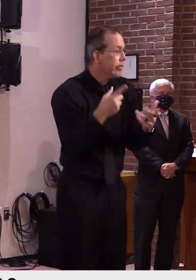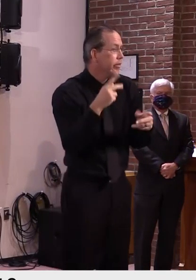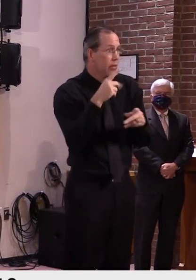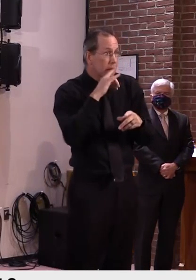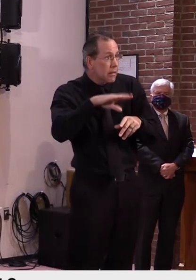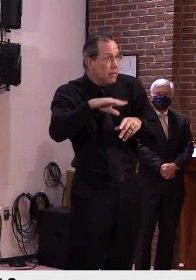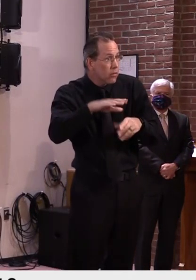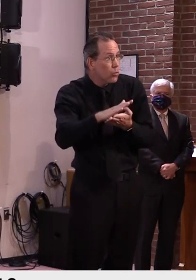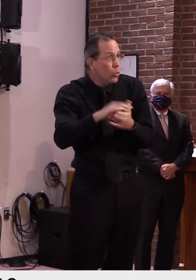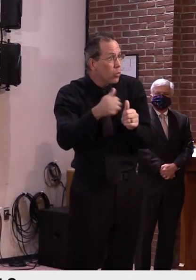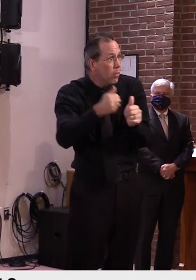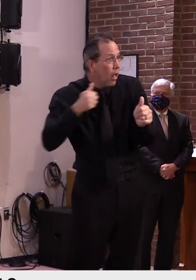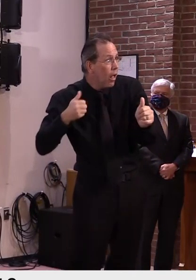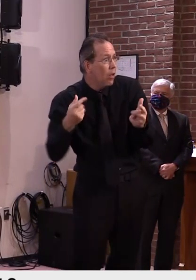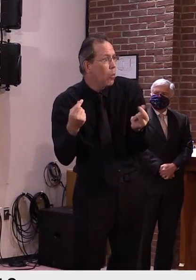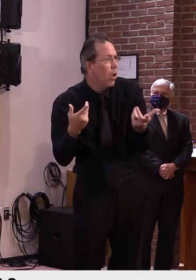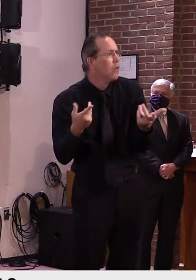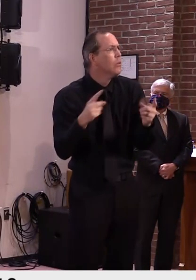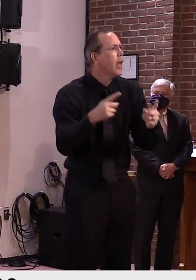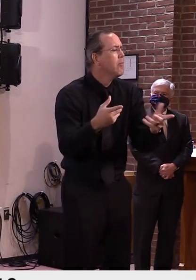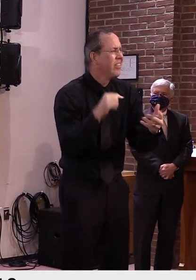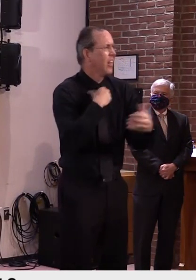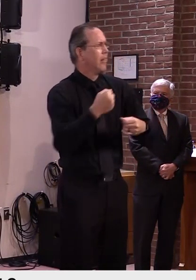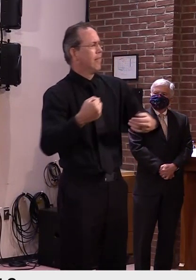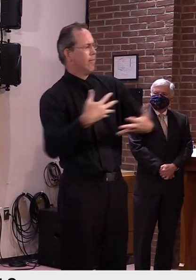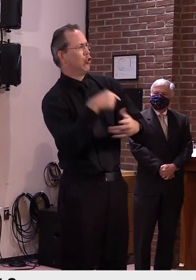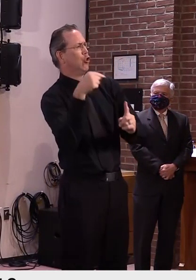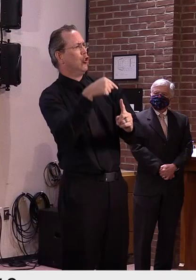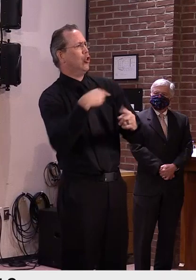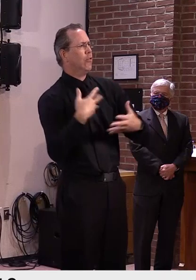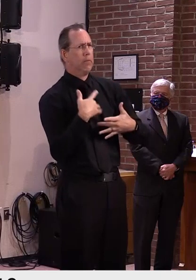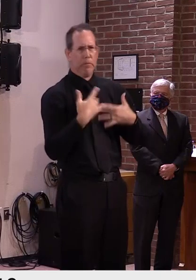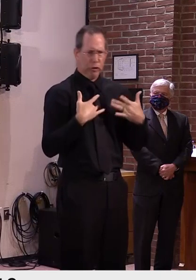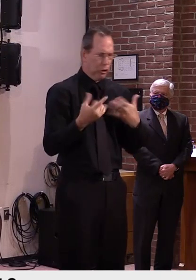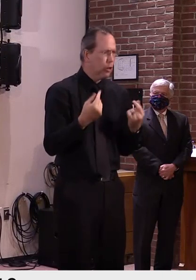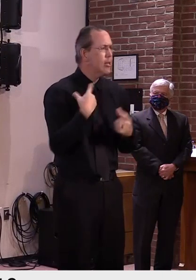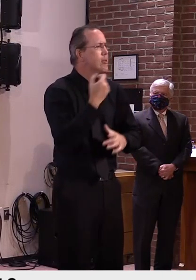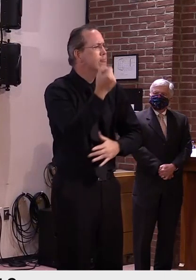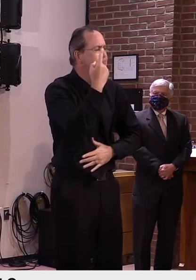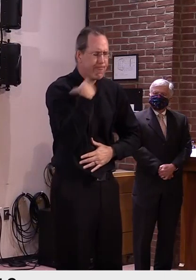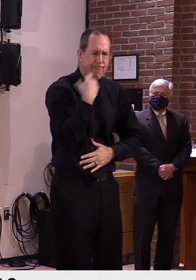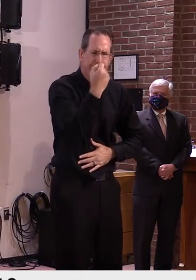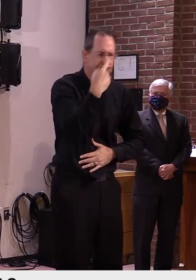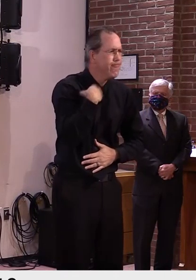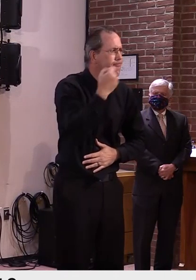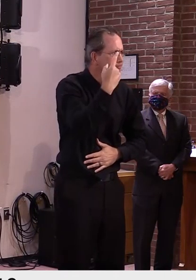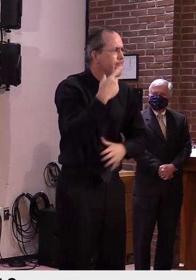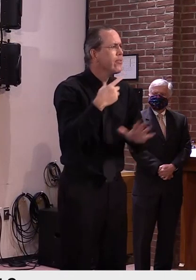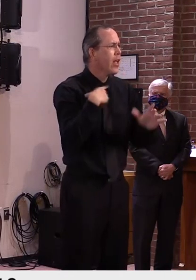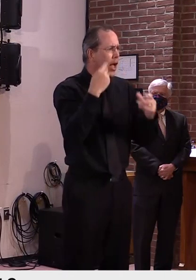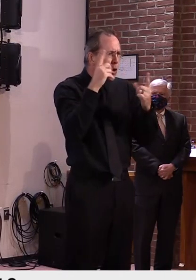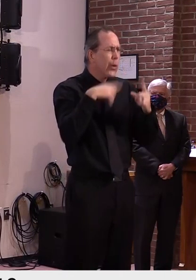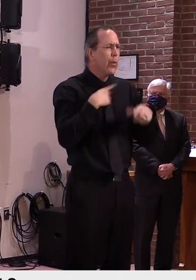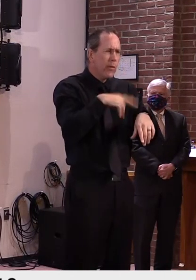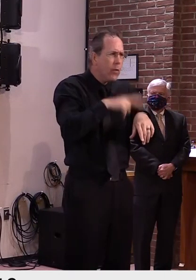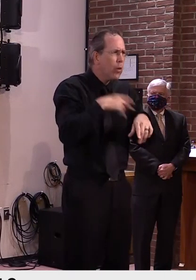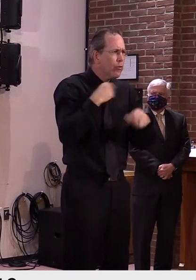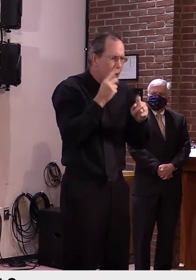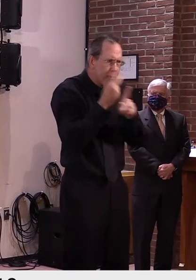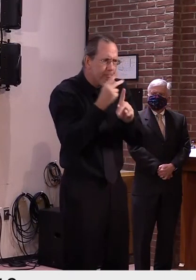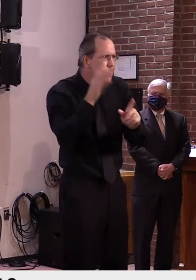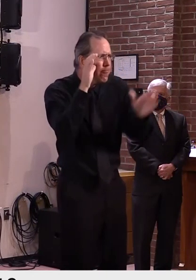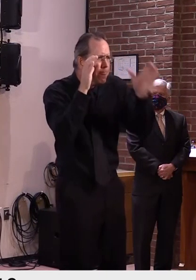I understand all that, but please know, we keep these concerns in mind every day and with